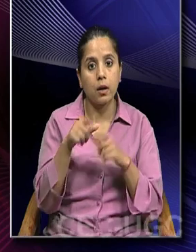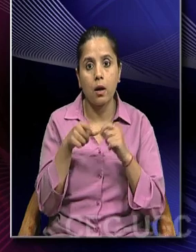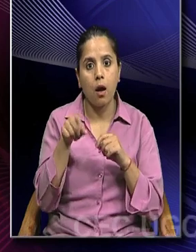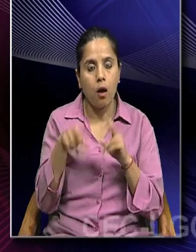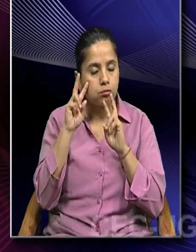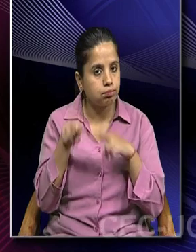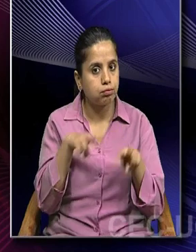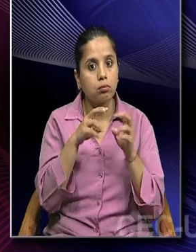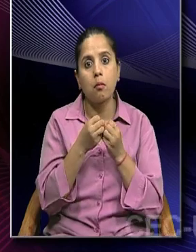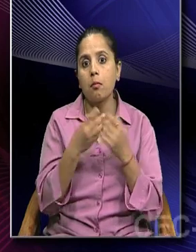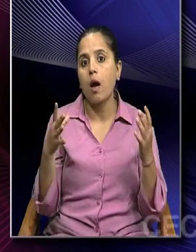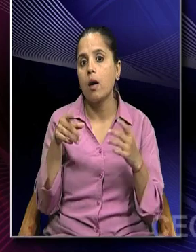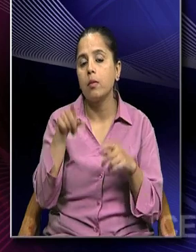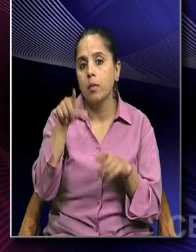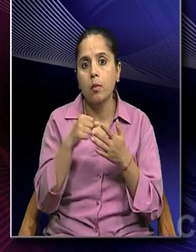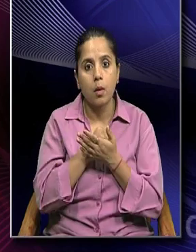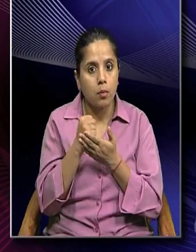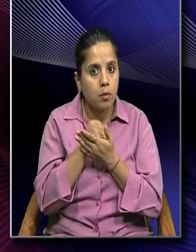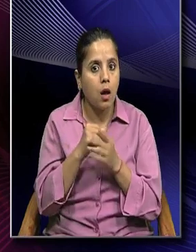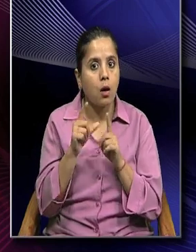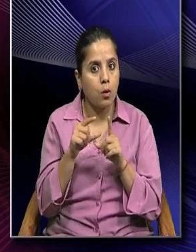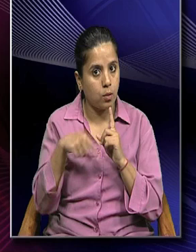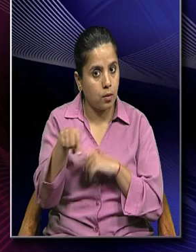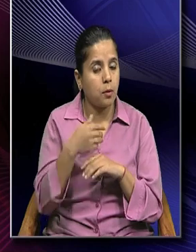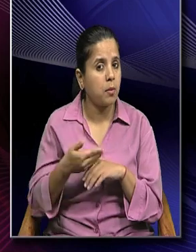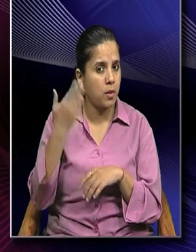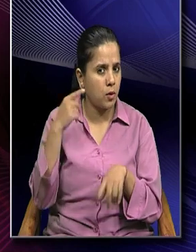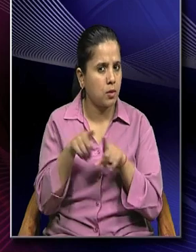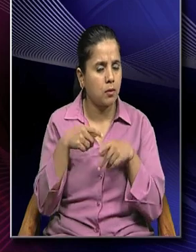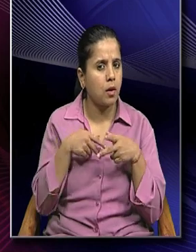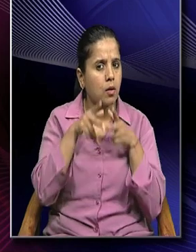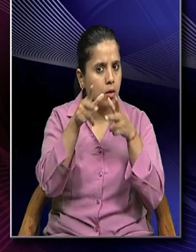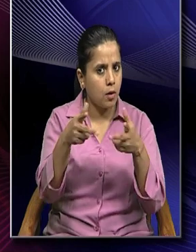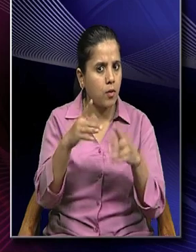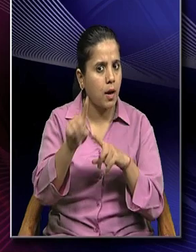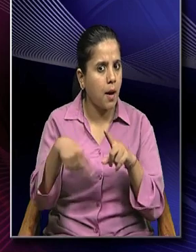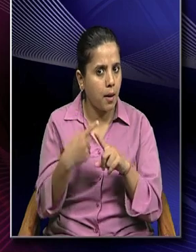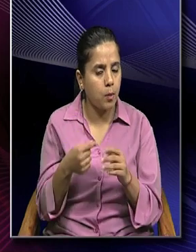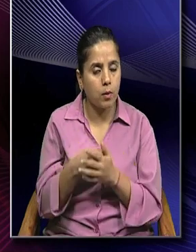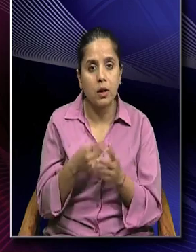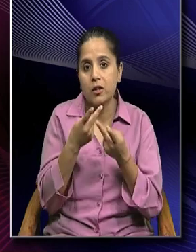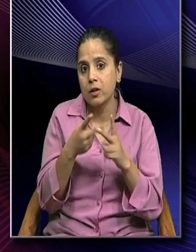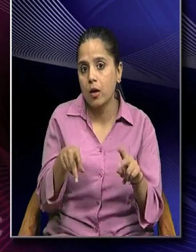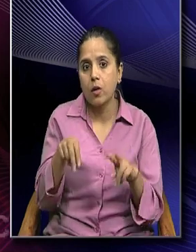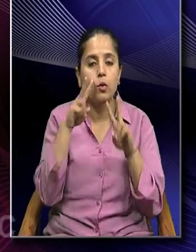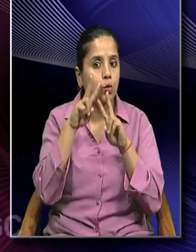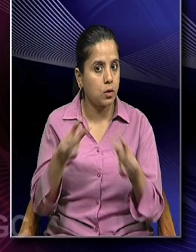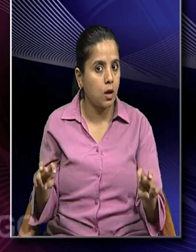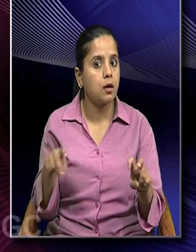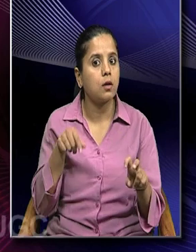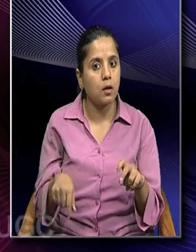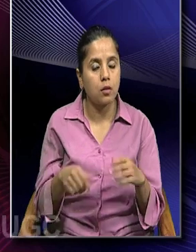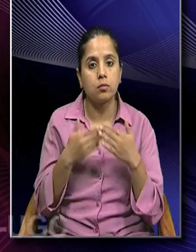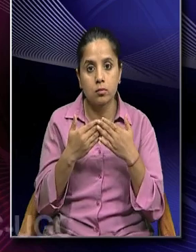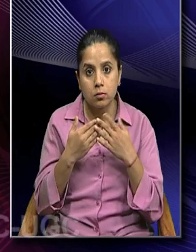attention of several scholars and practitioners. Previously also I told you about the different researchers, academicians